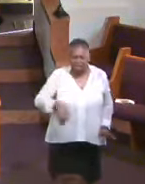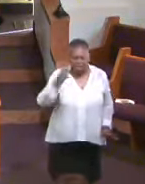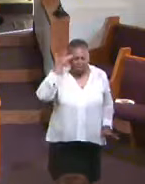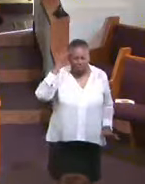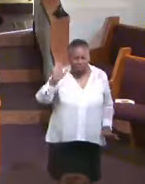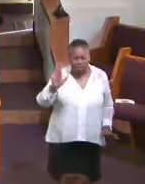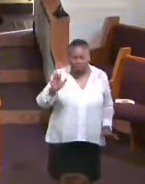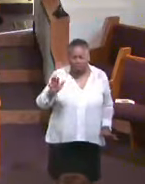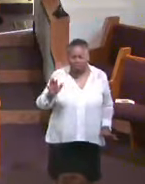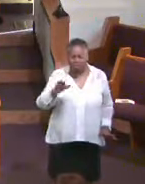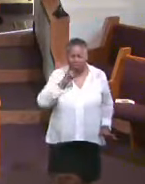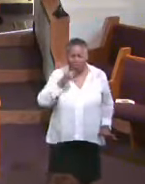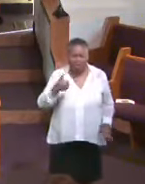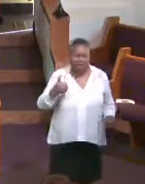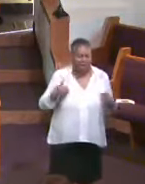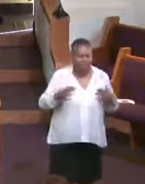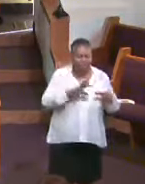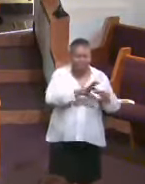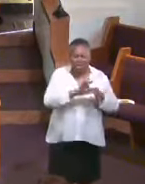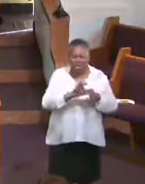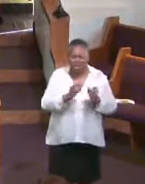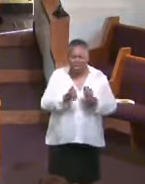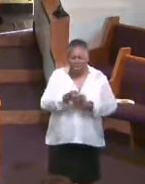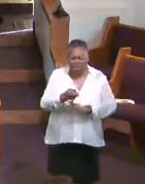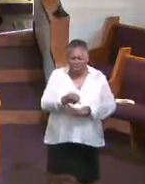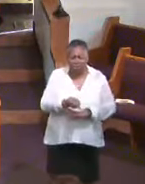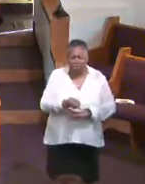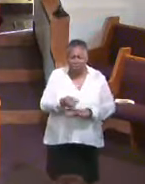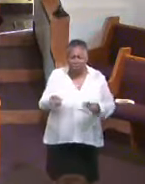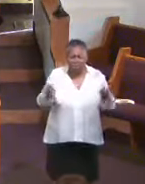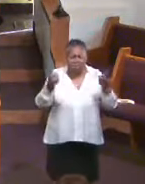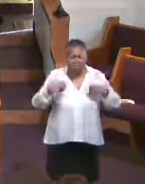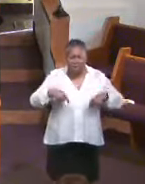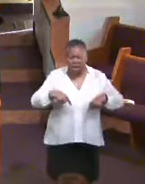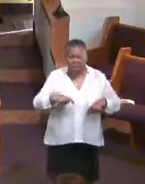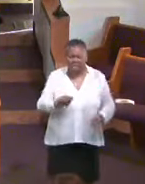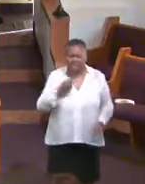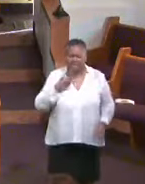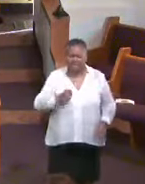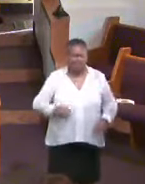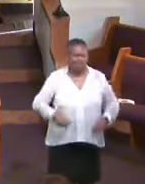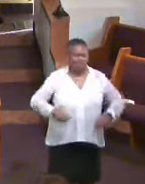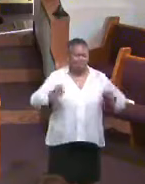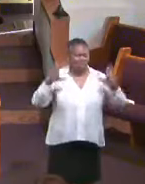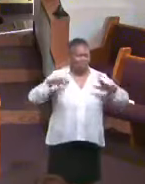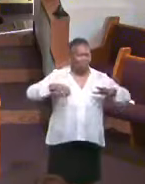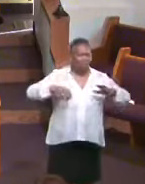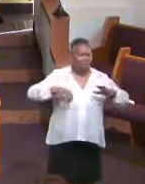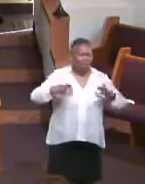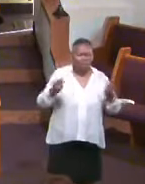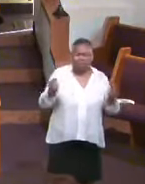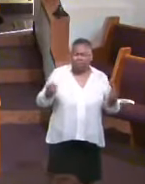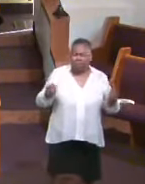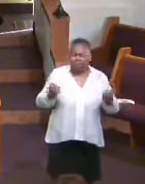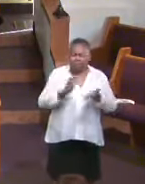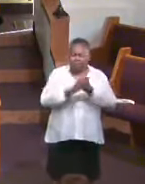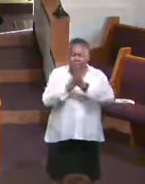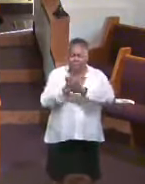who has a relationship with you but is not in good standing come and say, I yield, I yield. What must I do to be